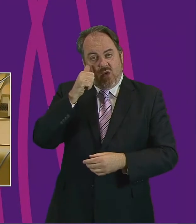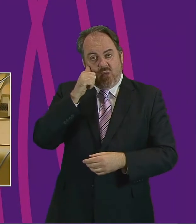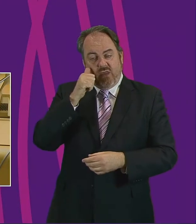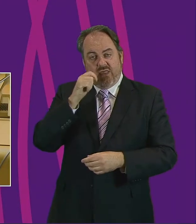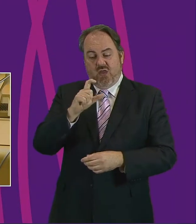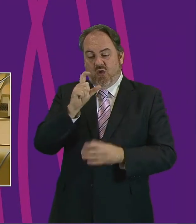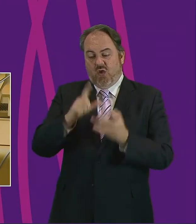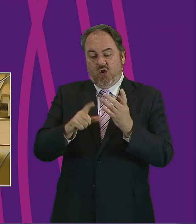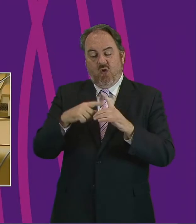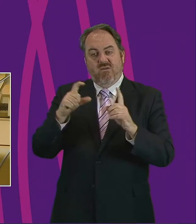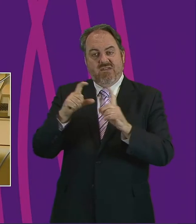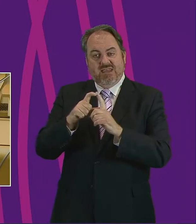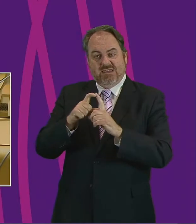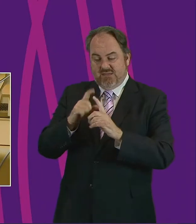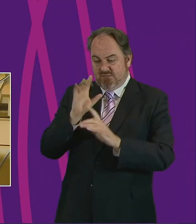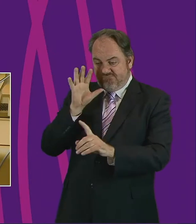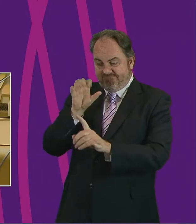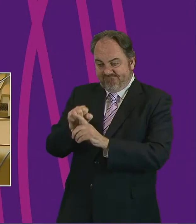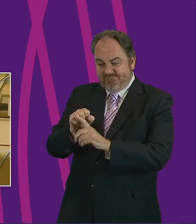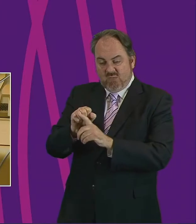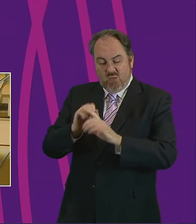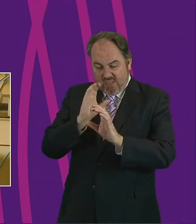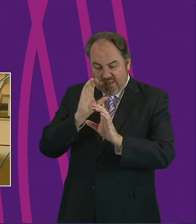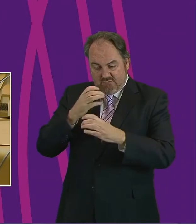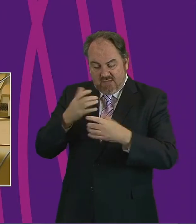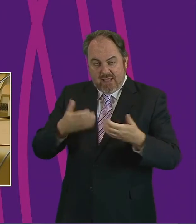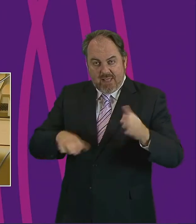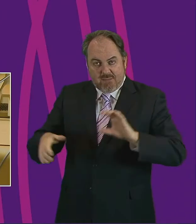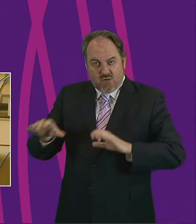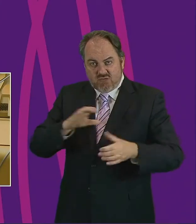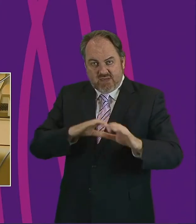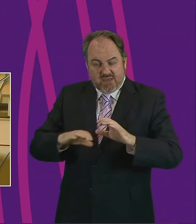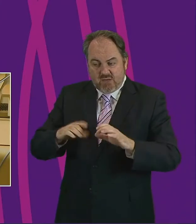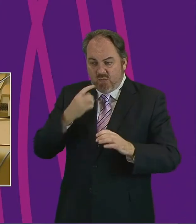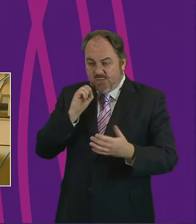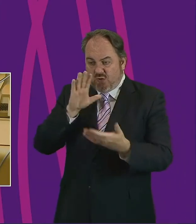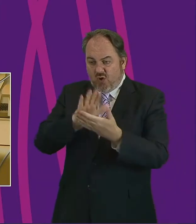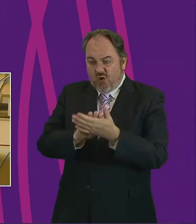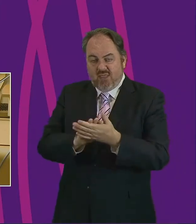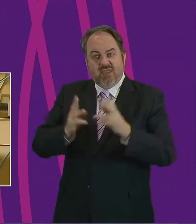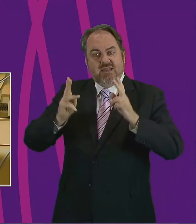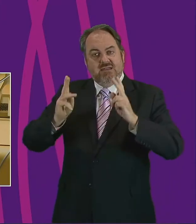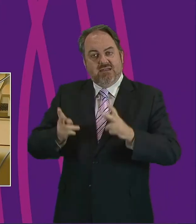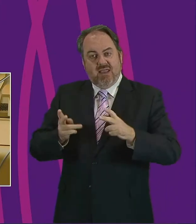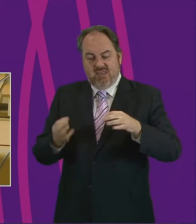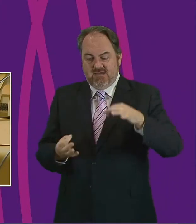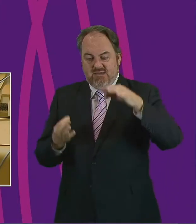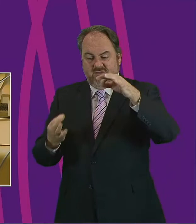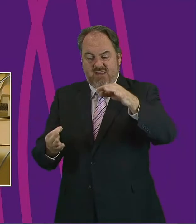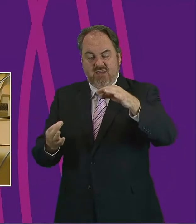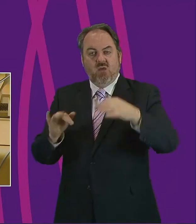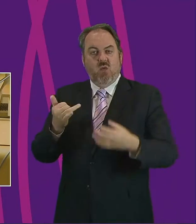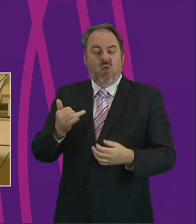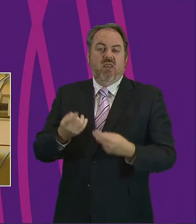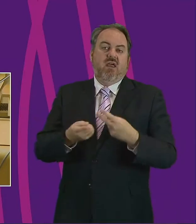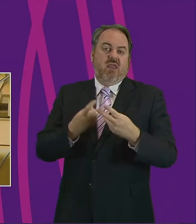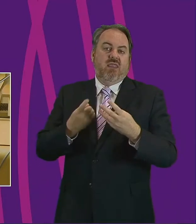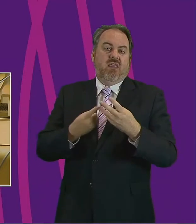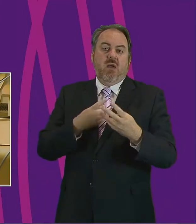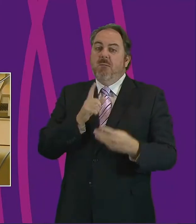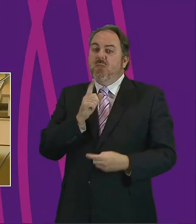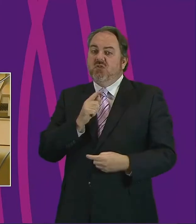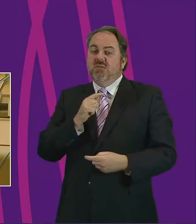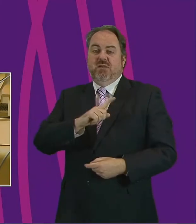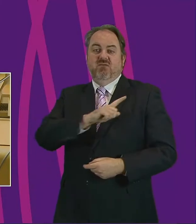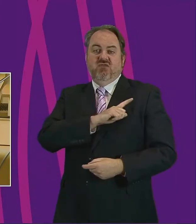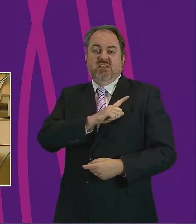by a lab test and also cases where the virus was entered on a death certificate as a suspected or contributory cause of death. The